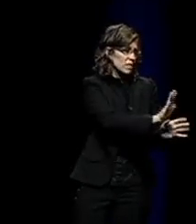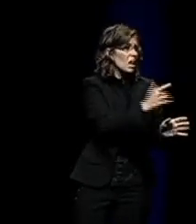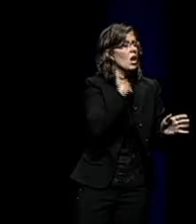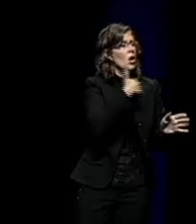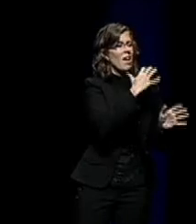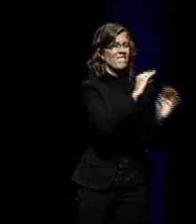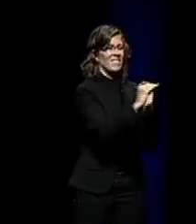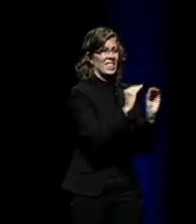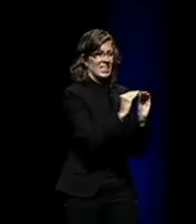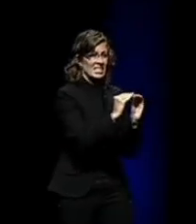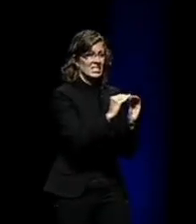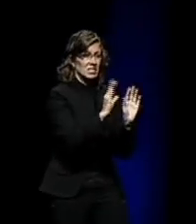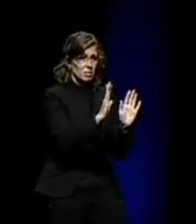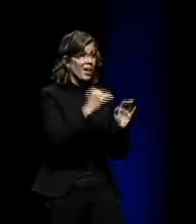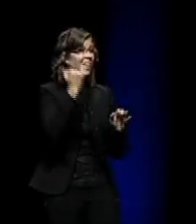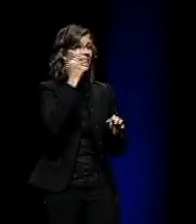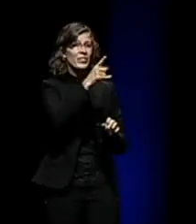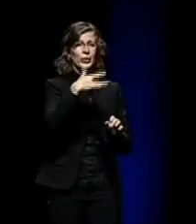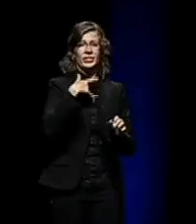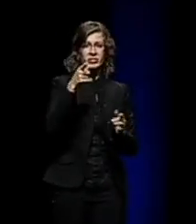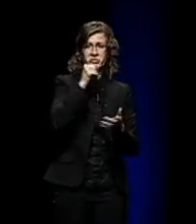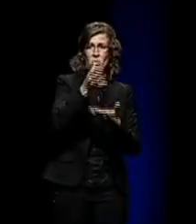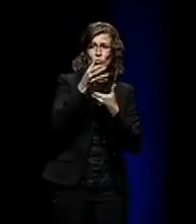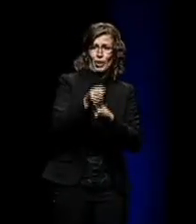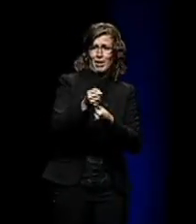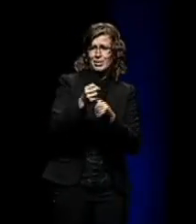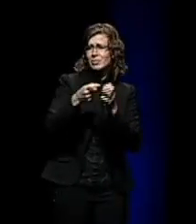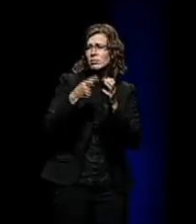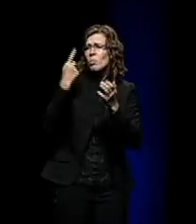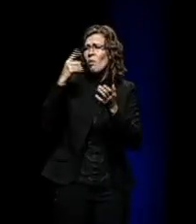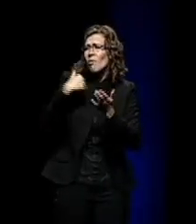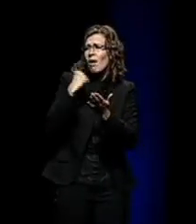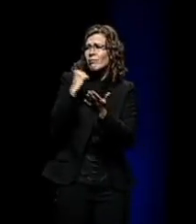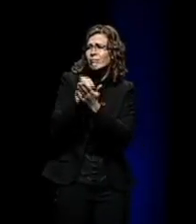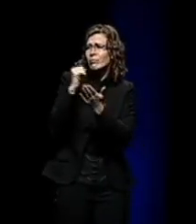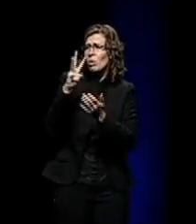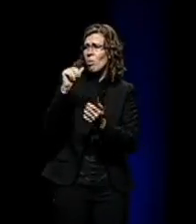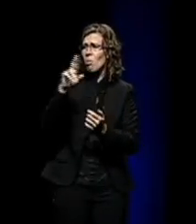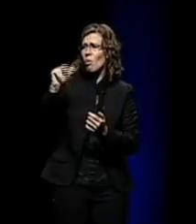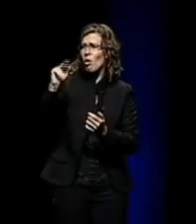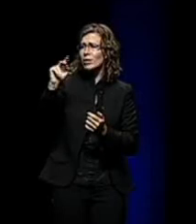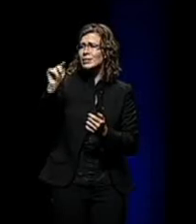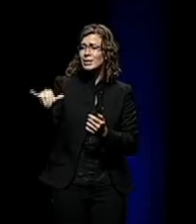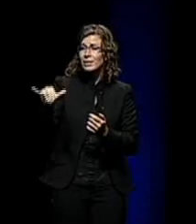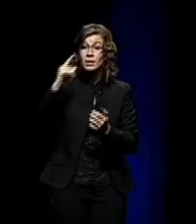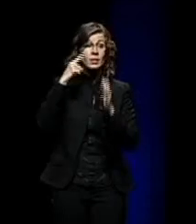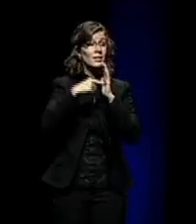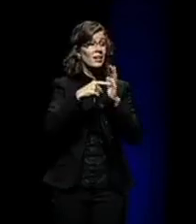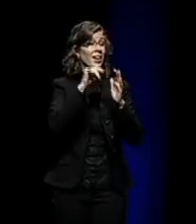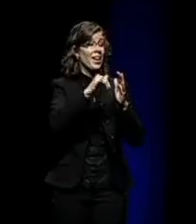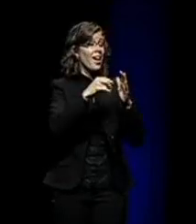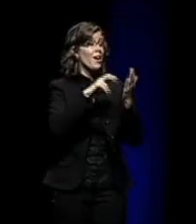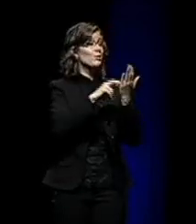people can't trust the warranty, if you go and buy a toaster and you can't decide if I plug it in, am I going to get shocked or not,